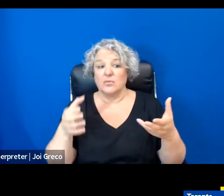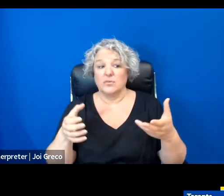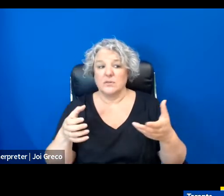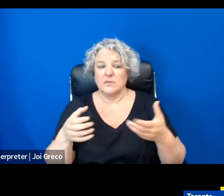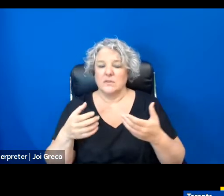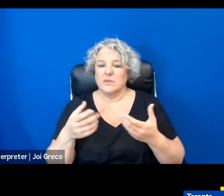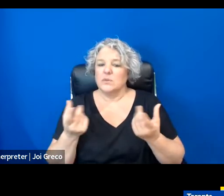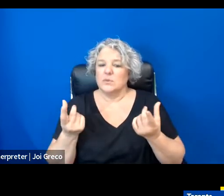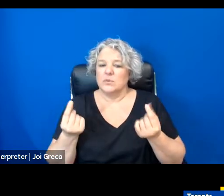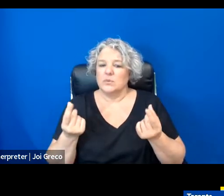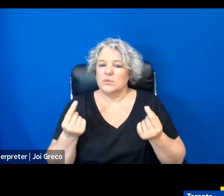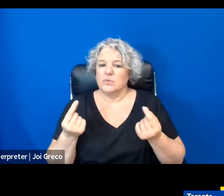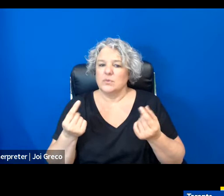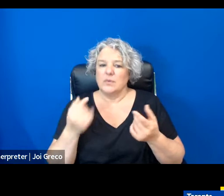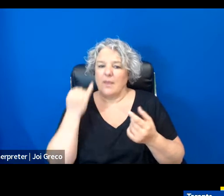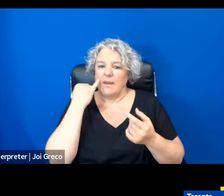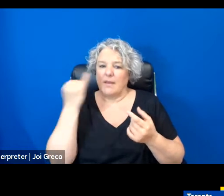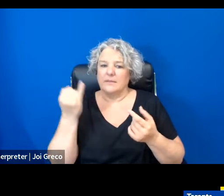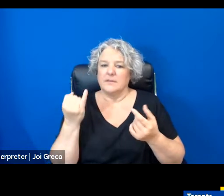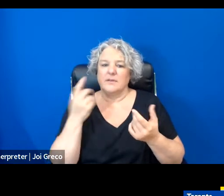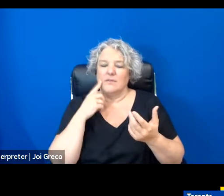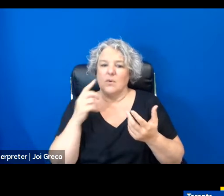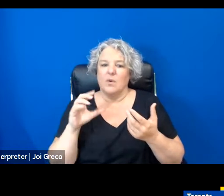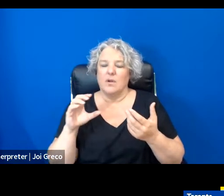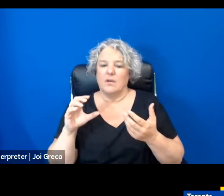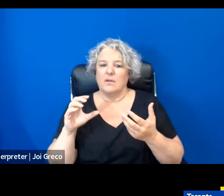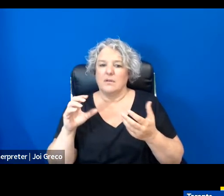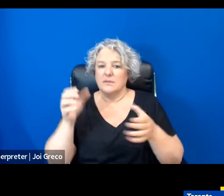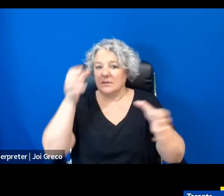lean into this idea of scholarship as activism.